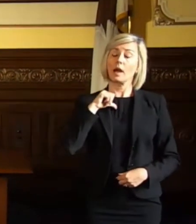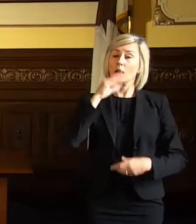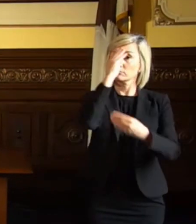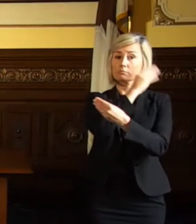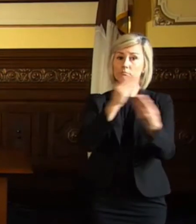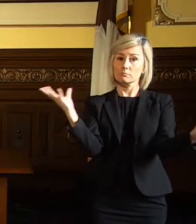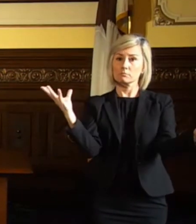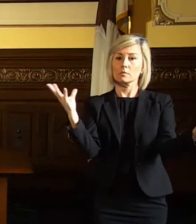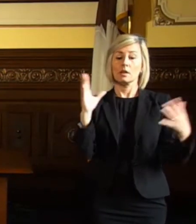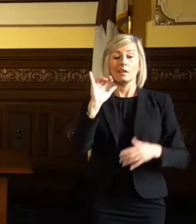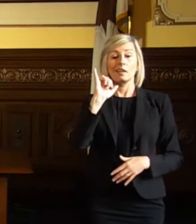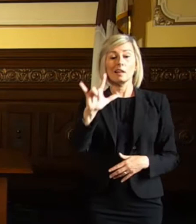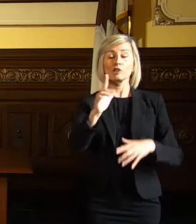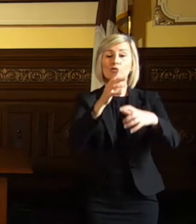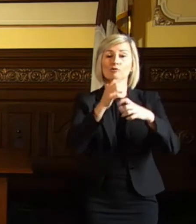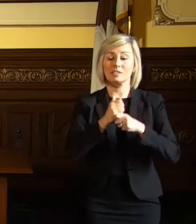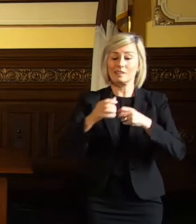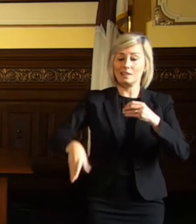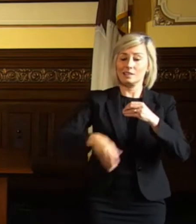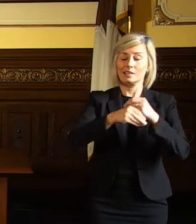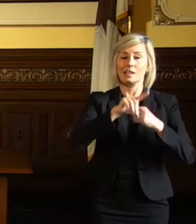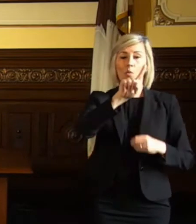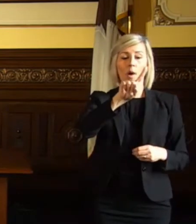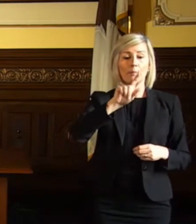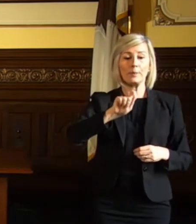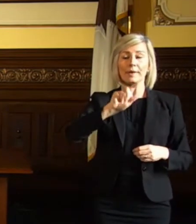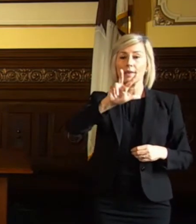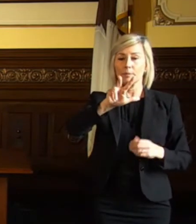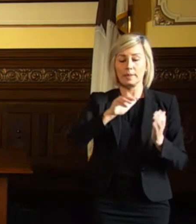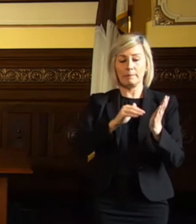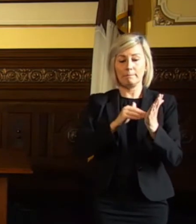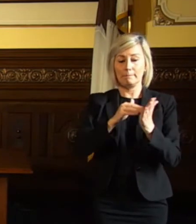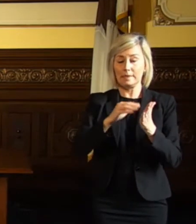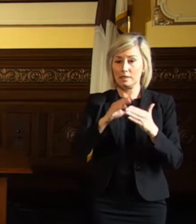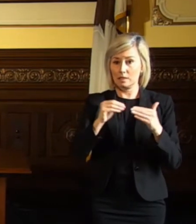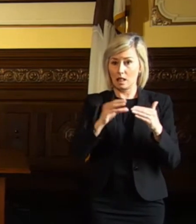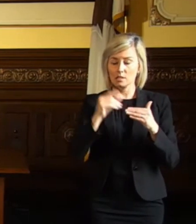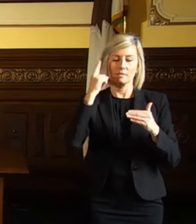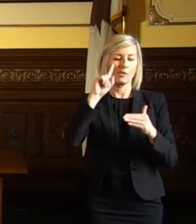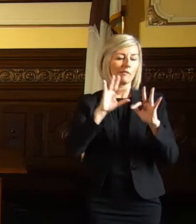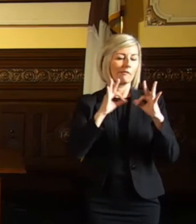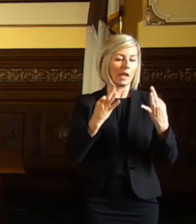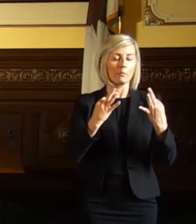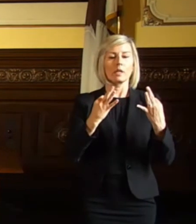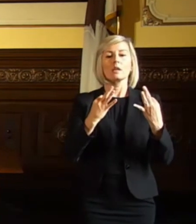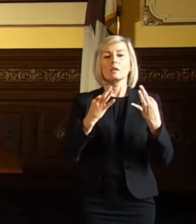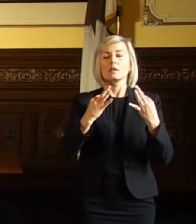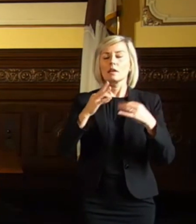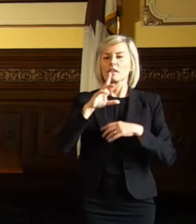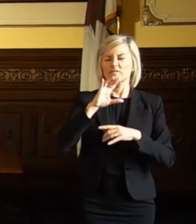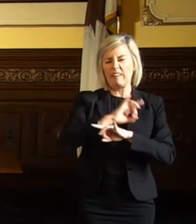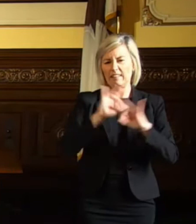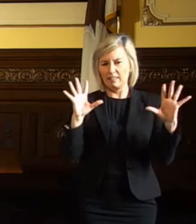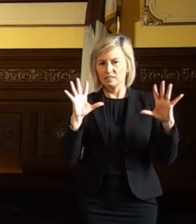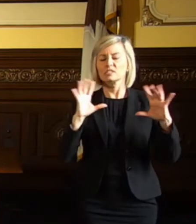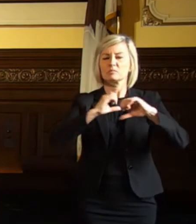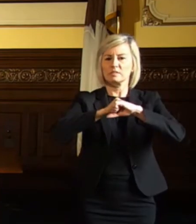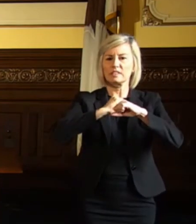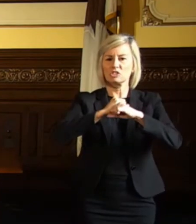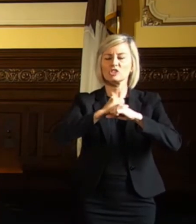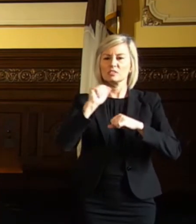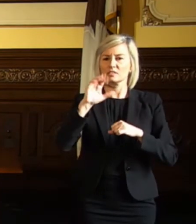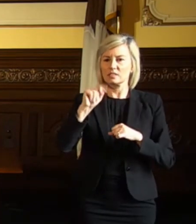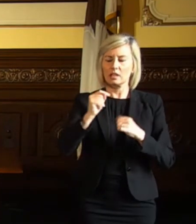that Illinois has received an additional $1.3 million in Family Violence Protection Act funds through the CARES